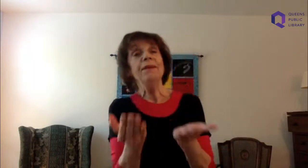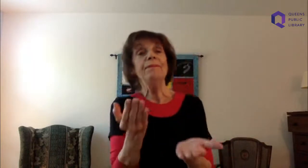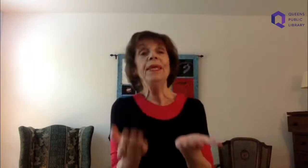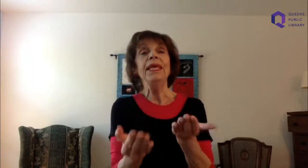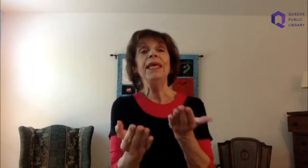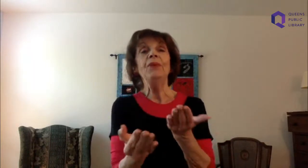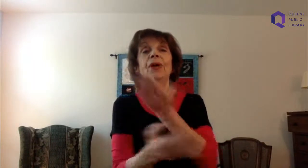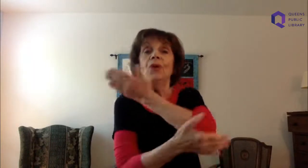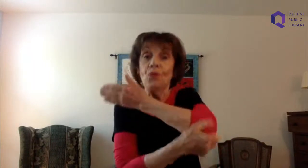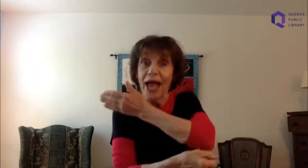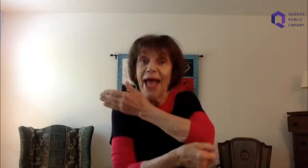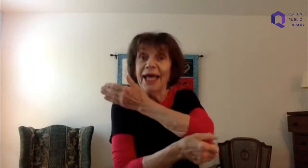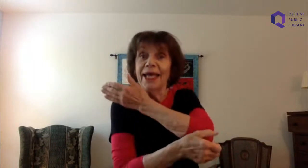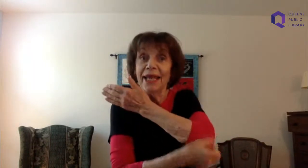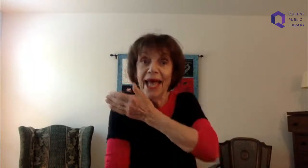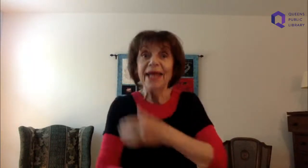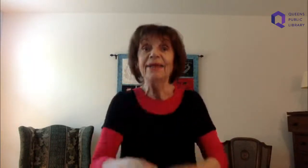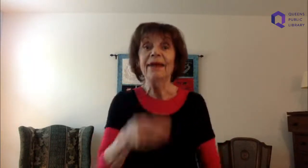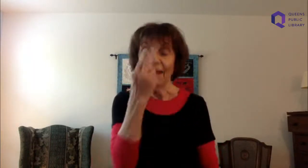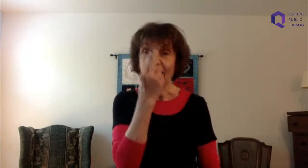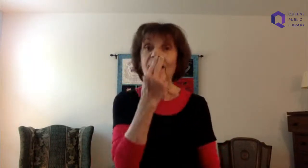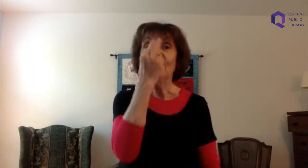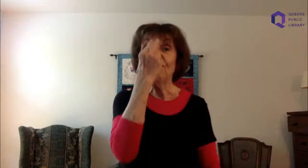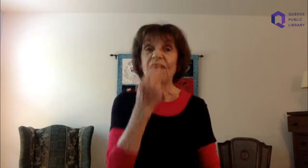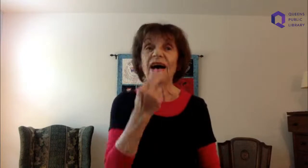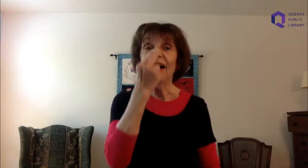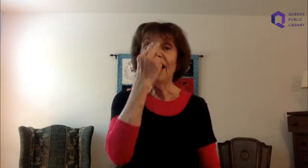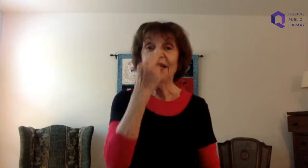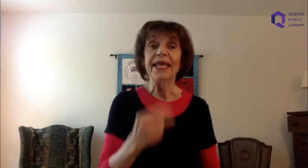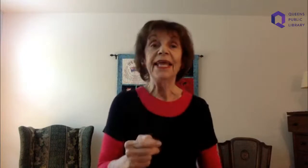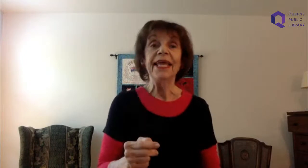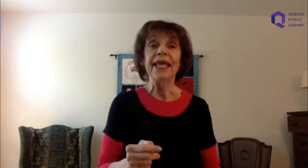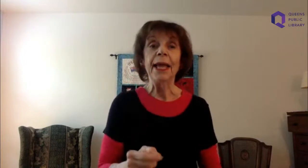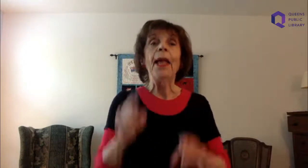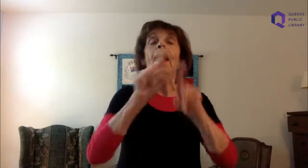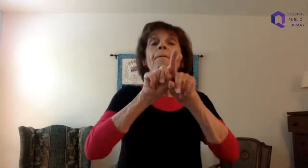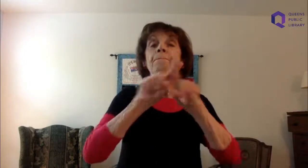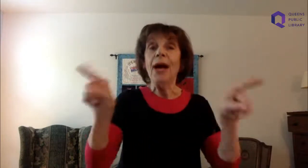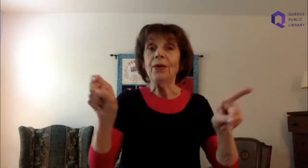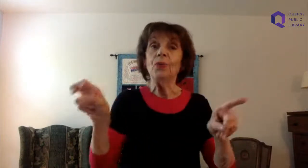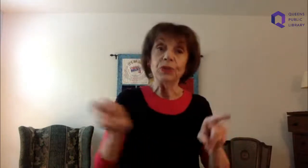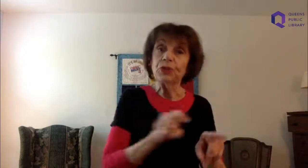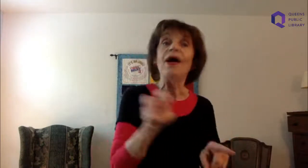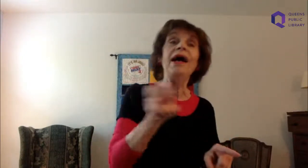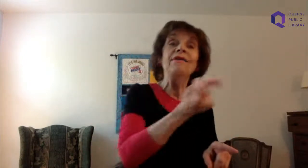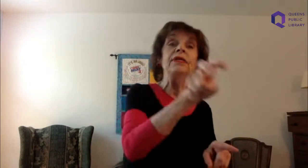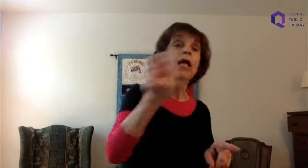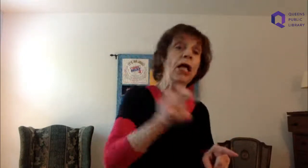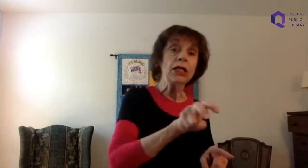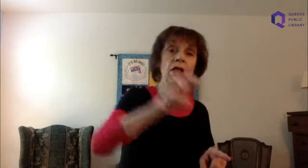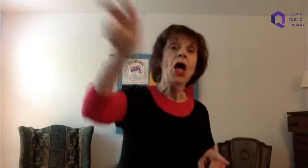Maybe we're ragged and funny, but we'll travel